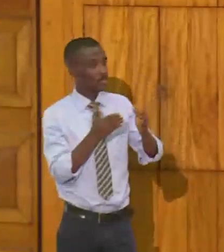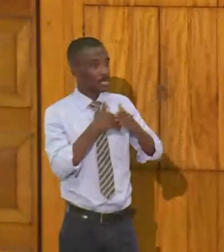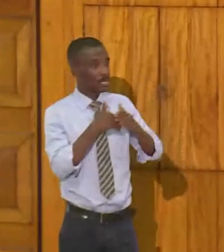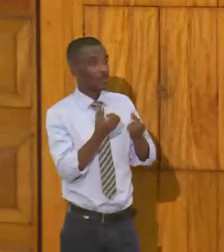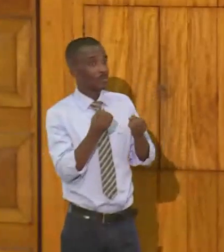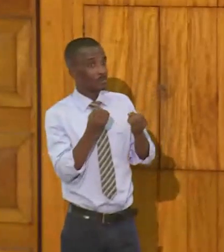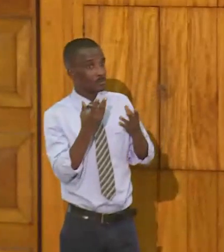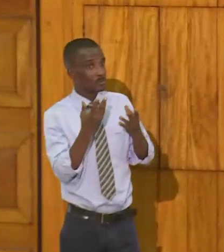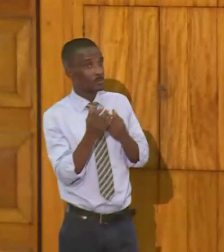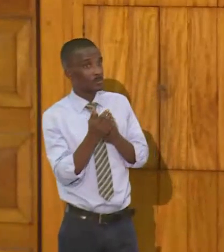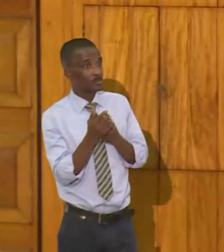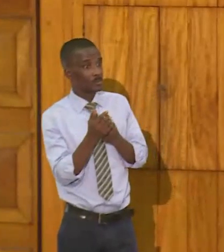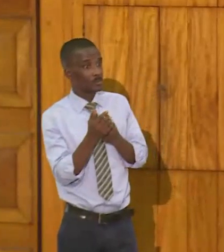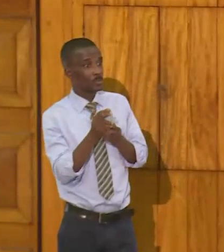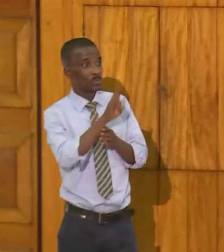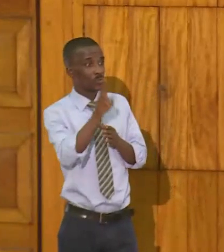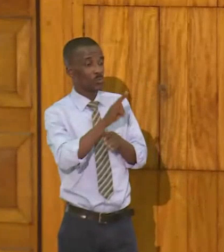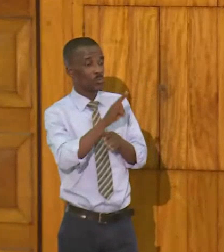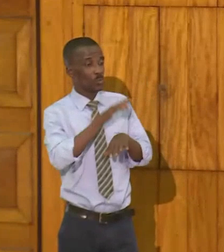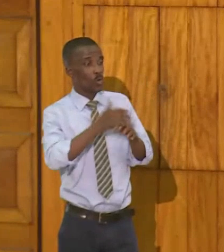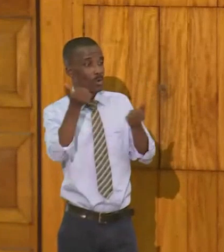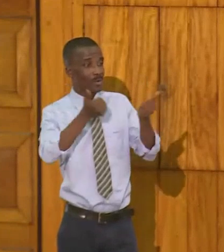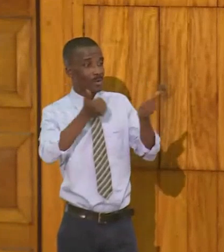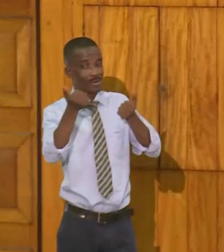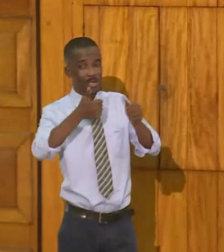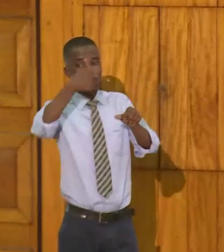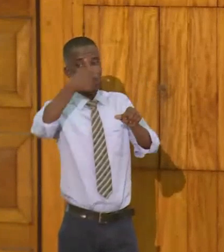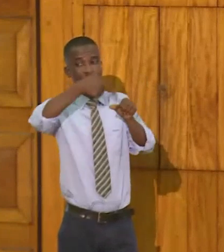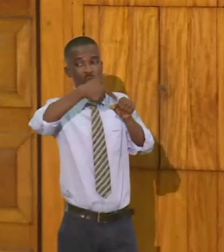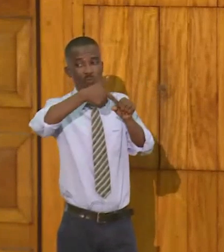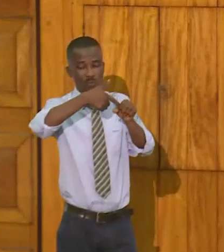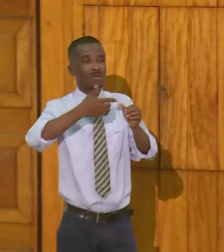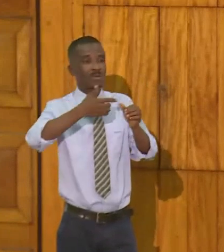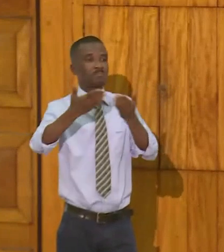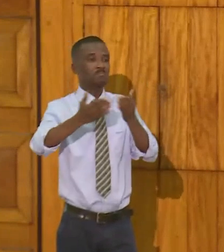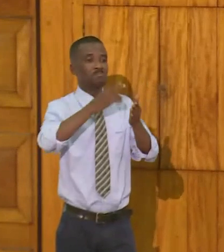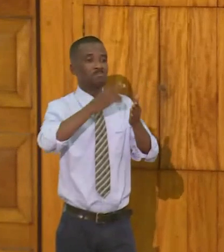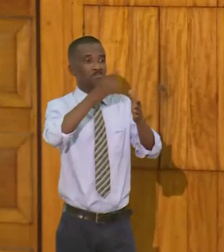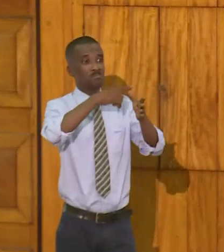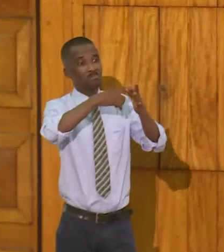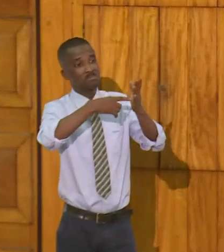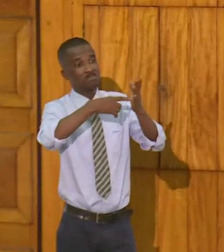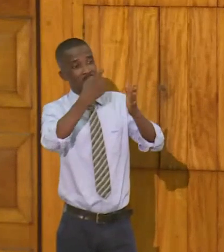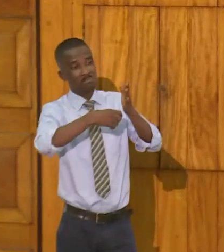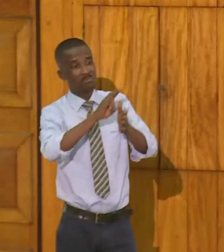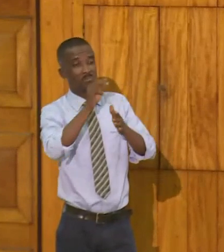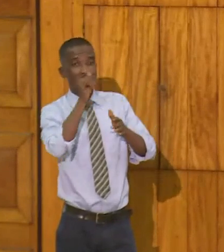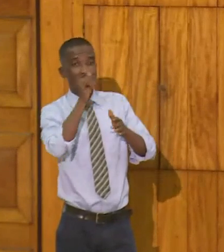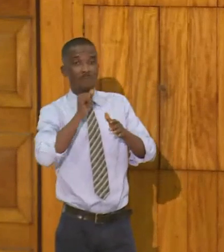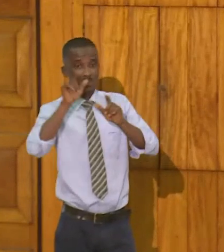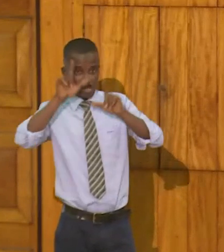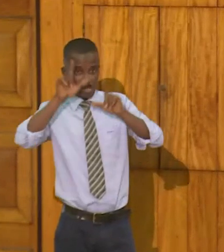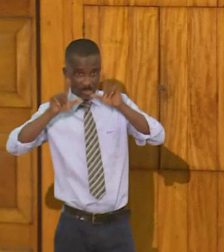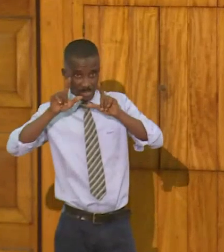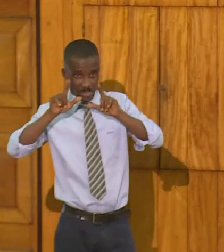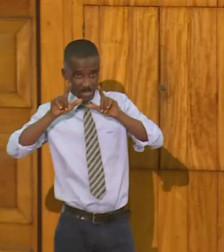much you spend on diesel, for instance, how much did you spend on reagent and all that in the private laboratory. And